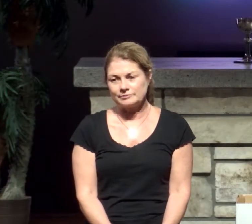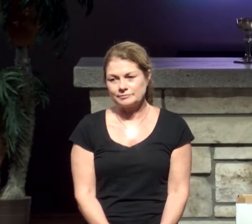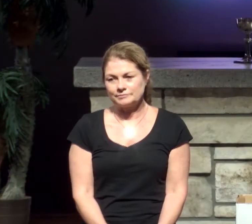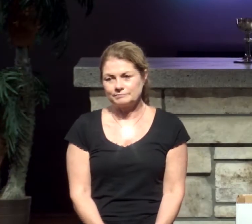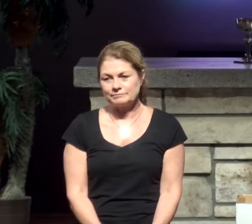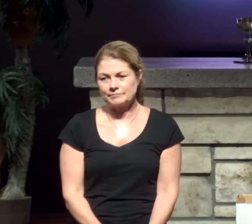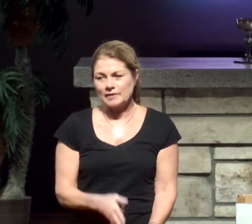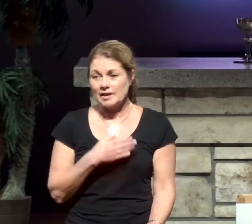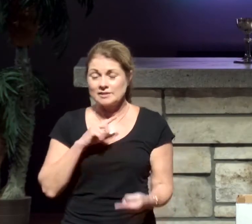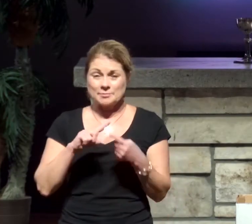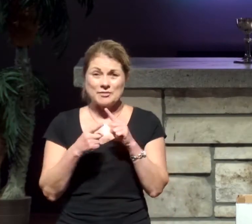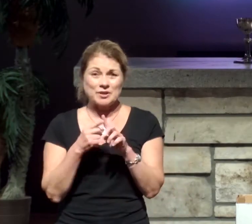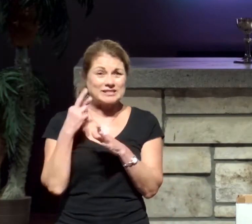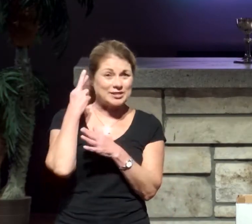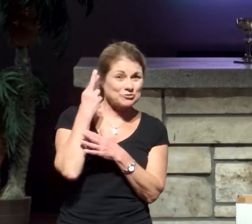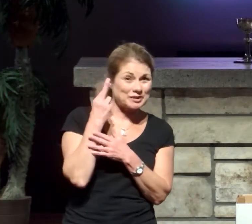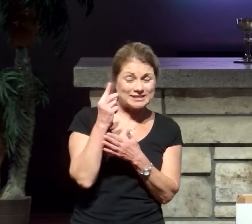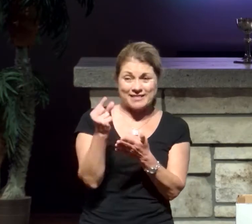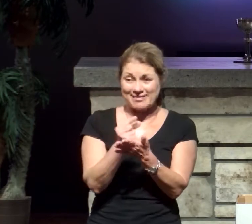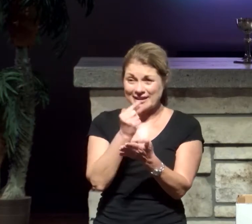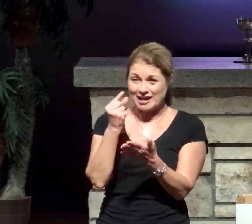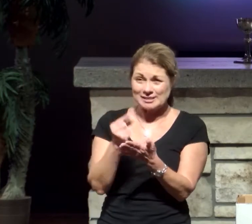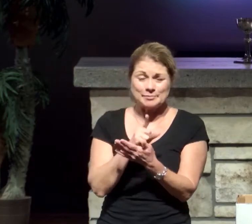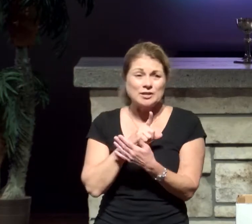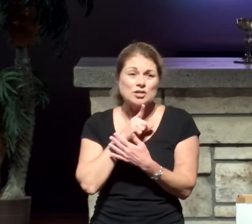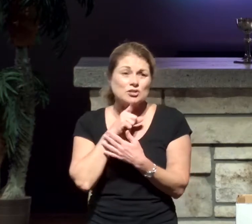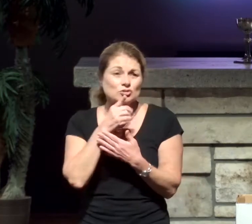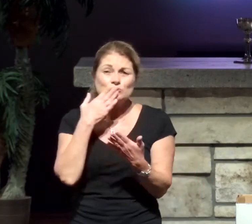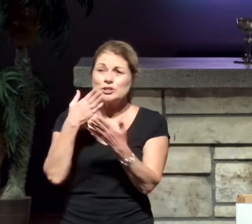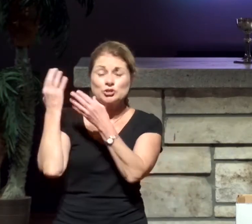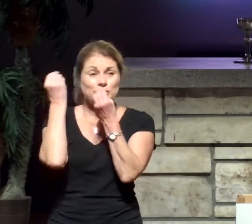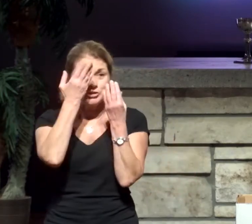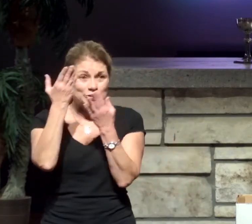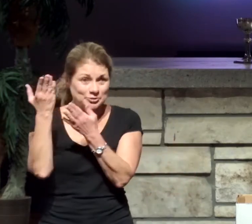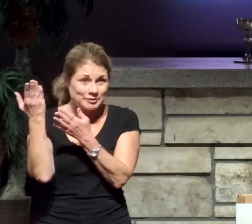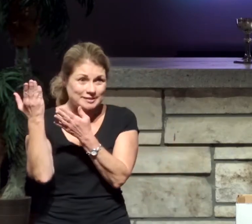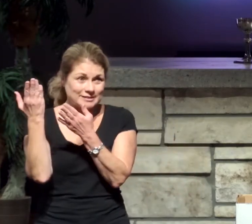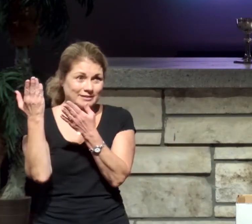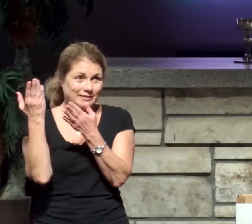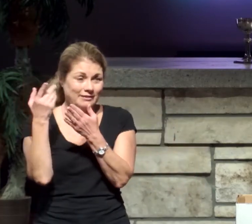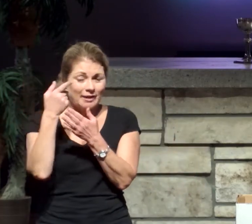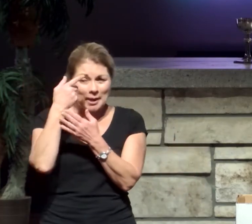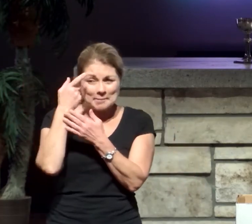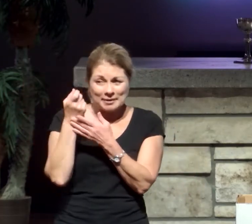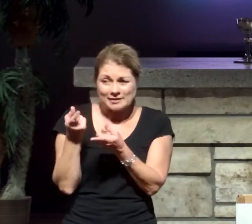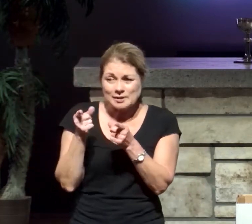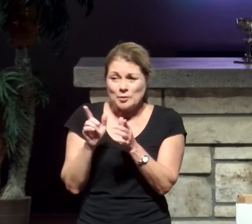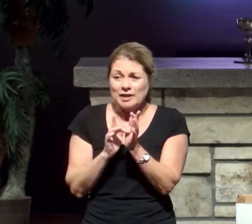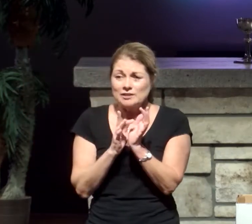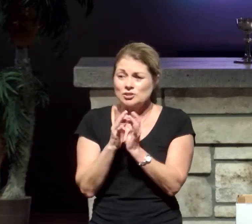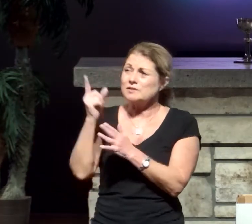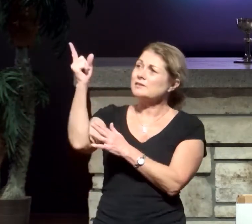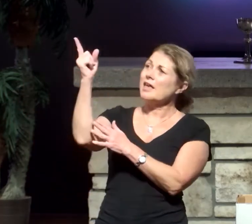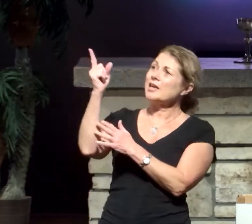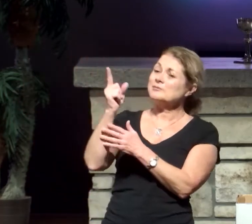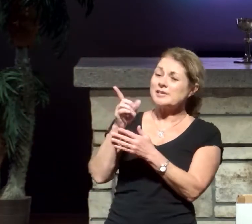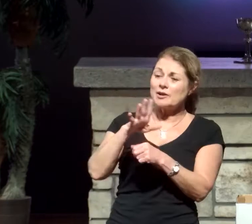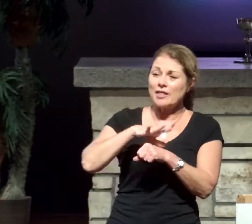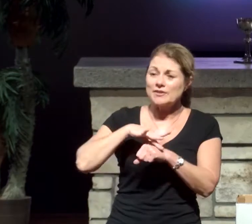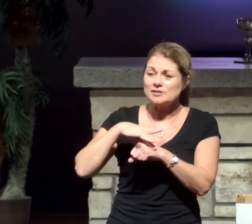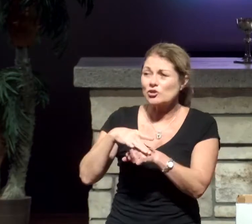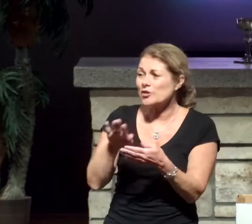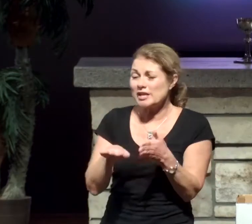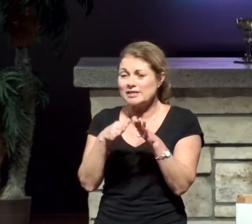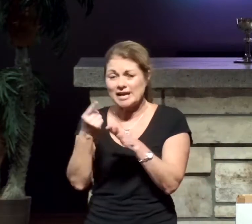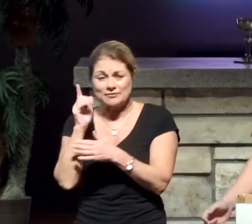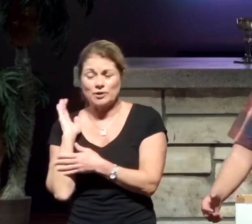You see, friends, the reason why the gospel is truly good news is because when Jesus came down into this earth and he died